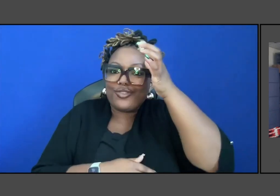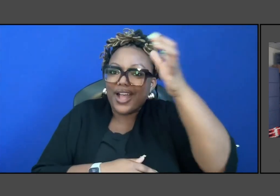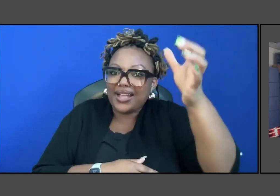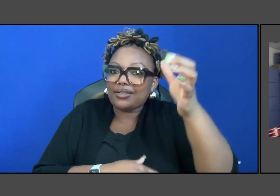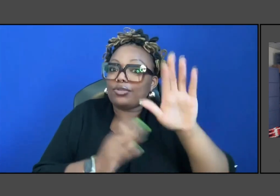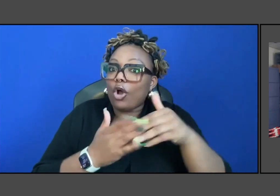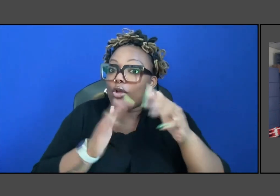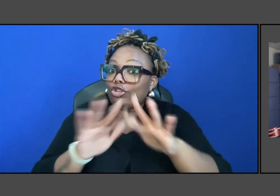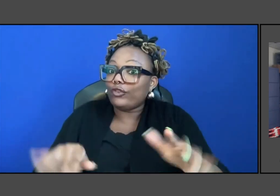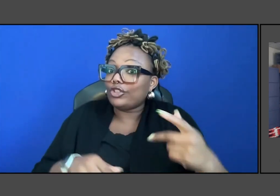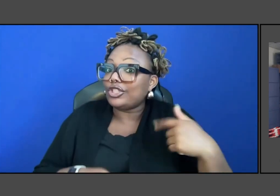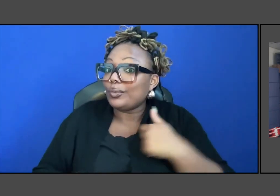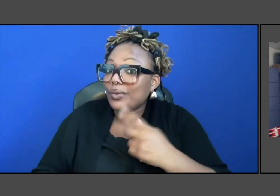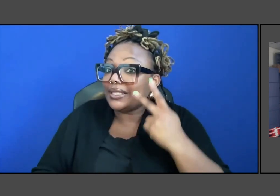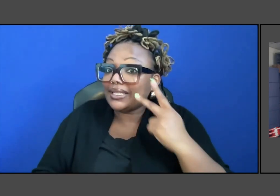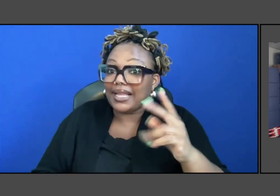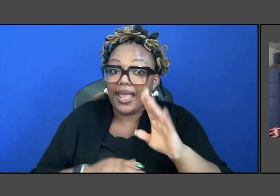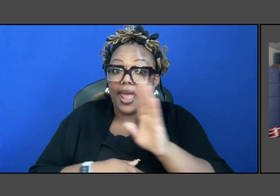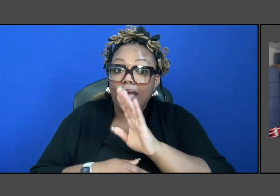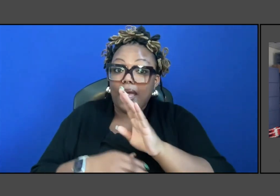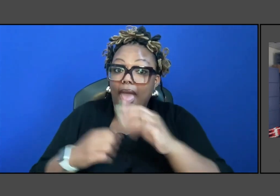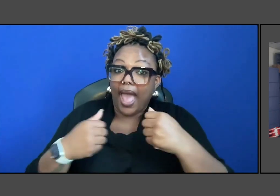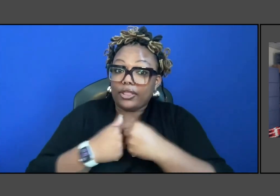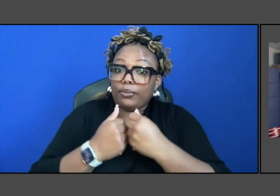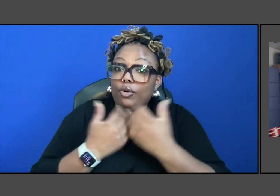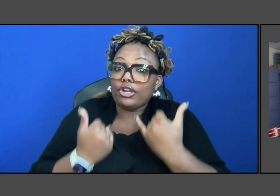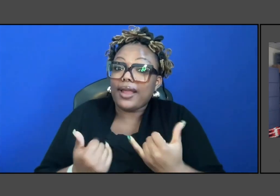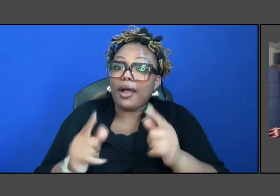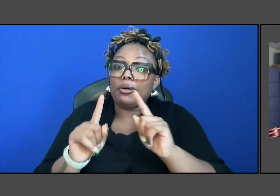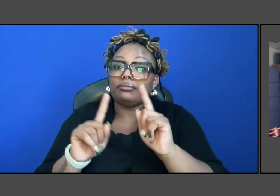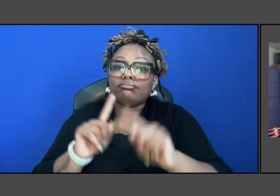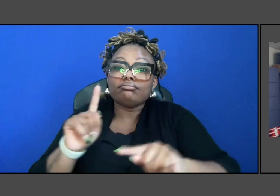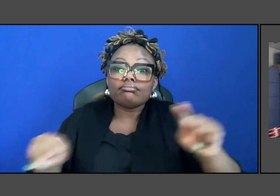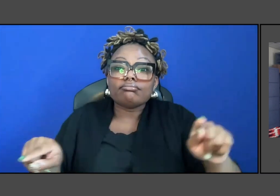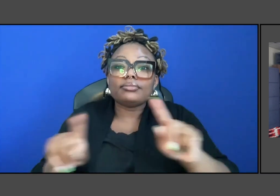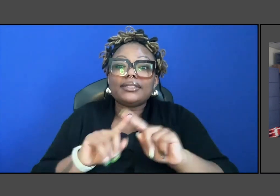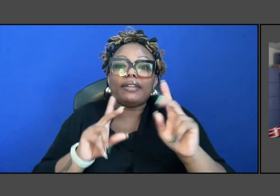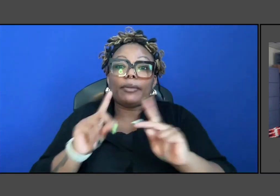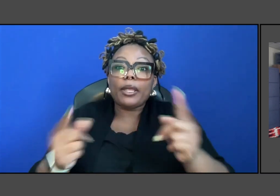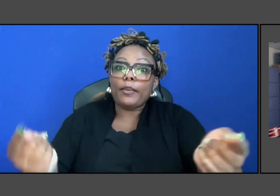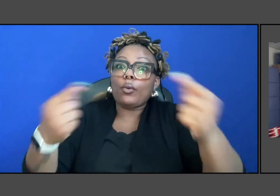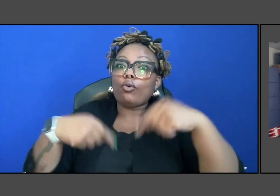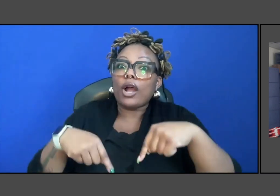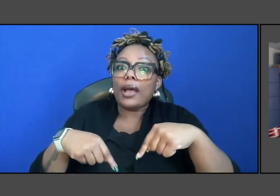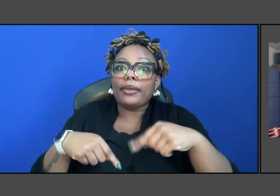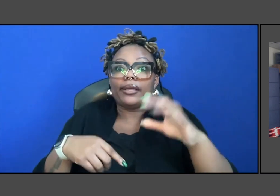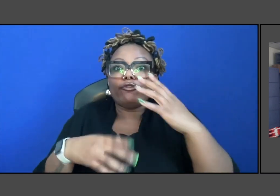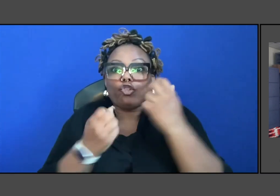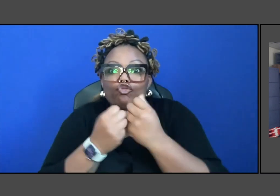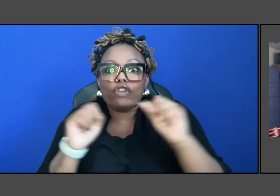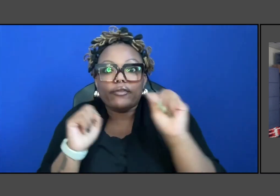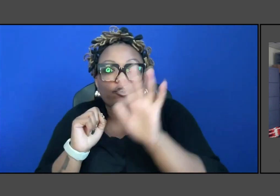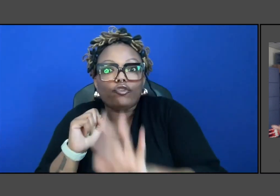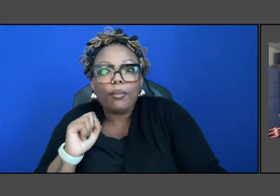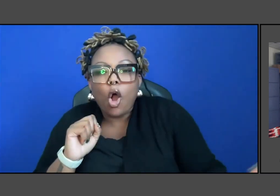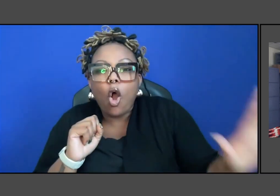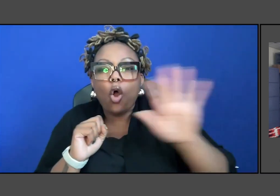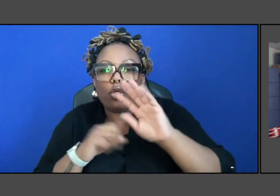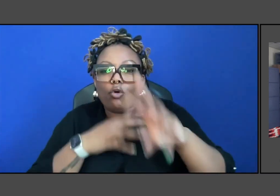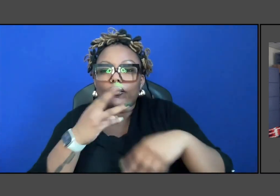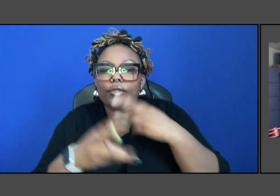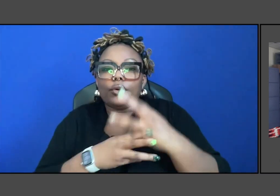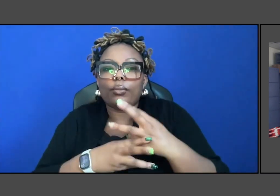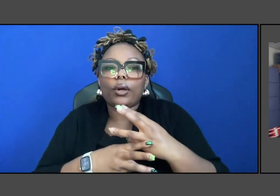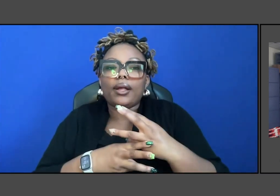at the border now, with so many different peoples coming to seek refuge from all over the world, right? That gets flattened